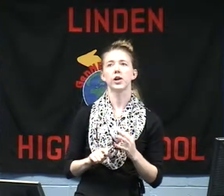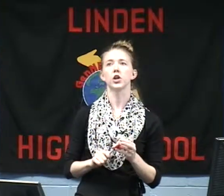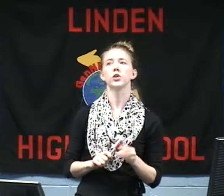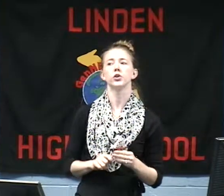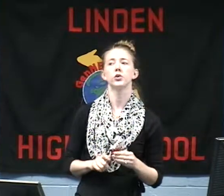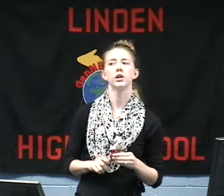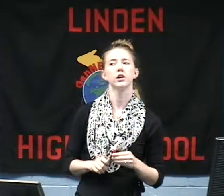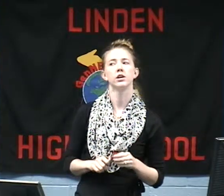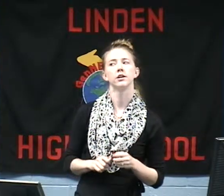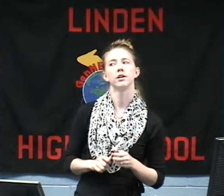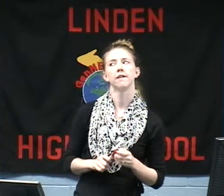include,